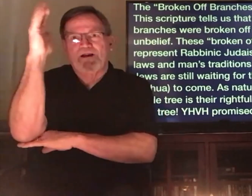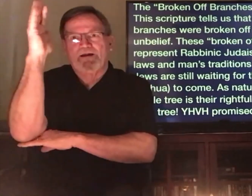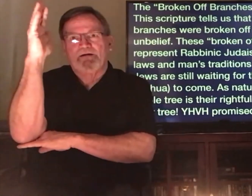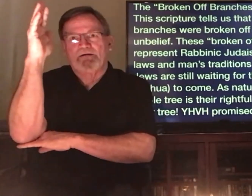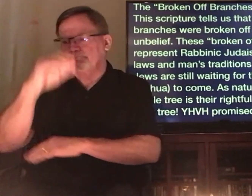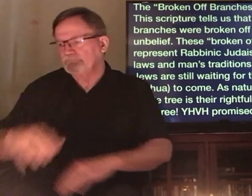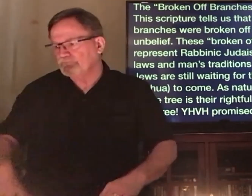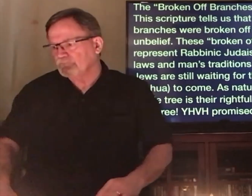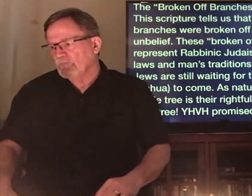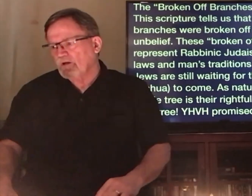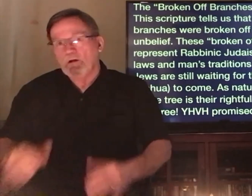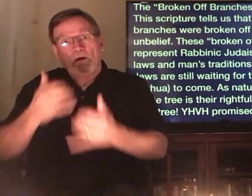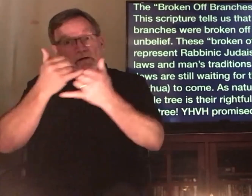broken up or cut off, bent.